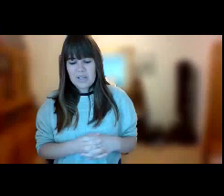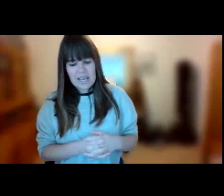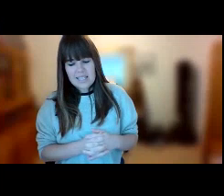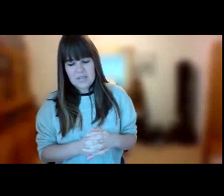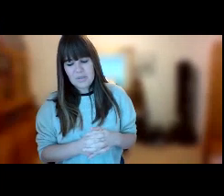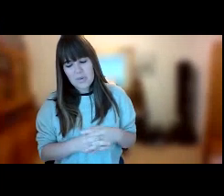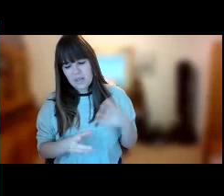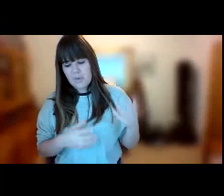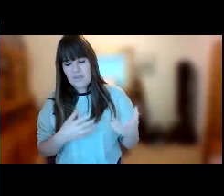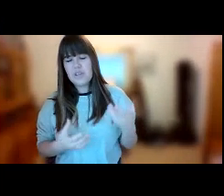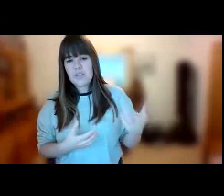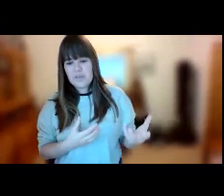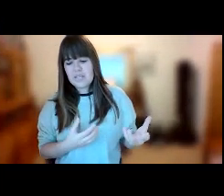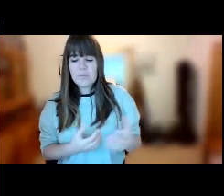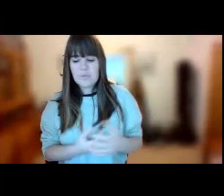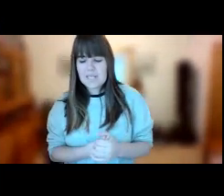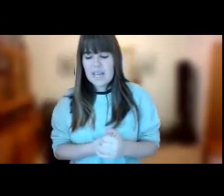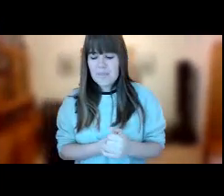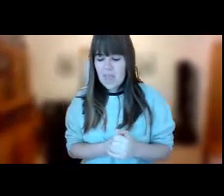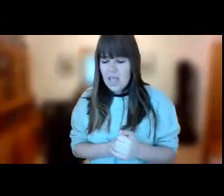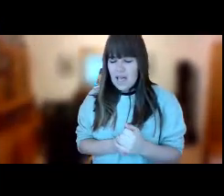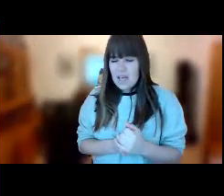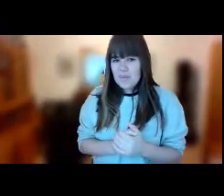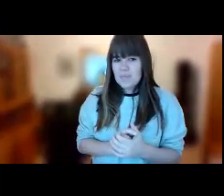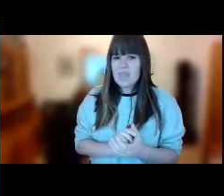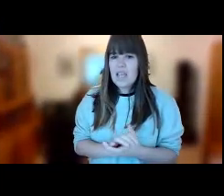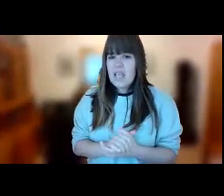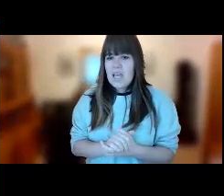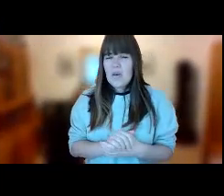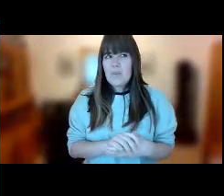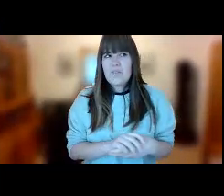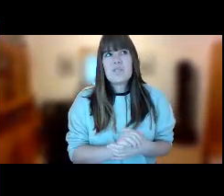has communicated or the way that we've used labels there.